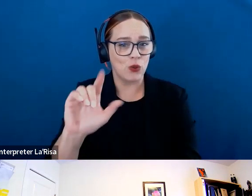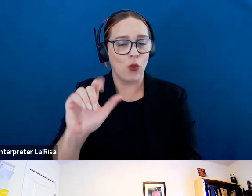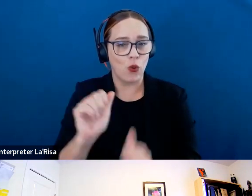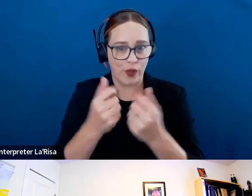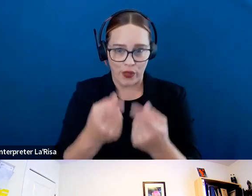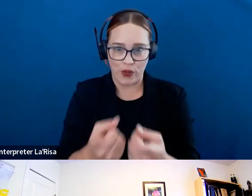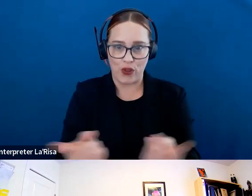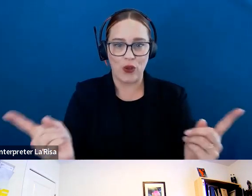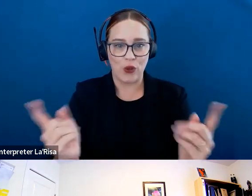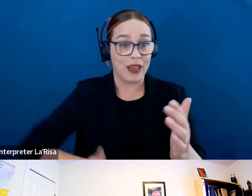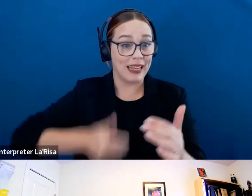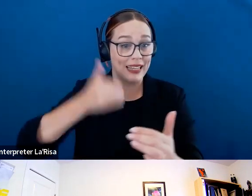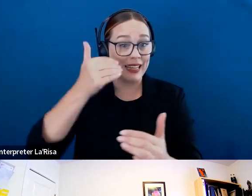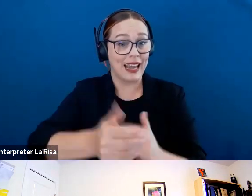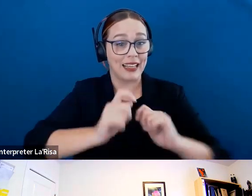Sandy.